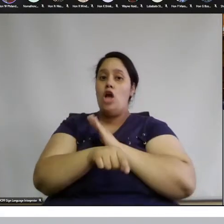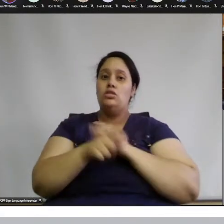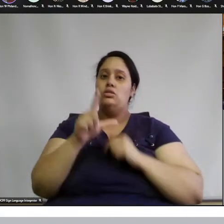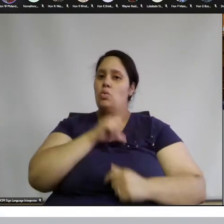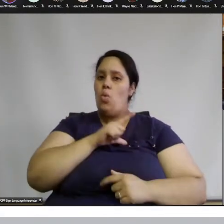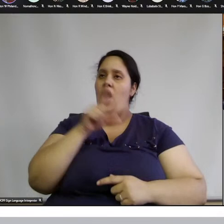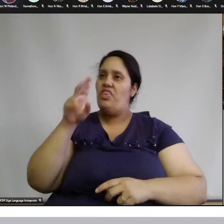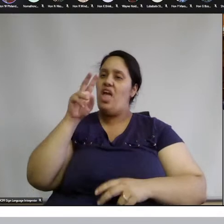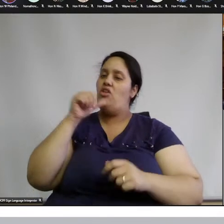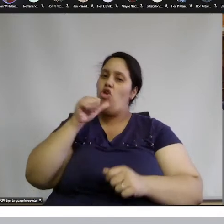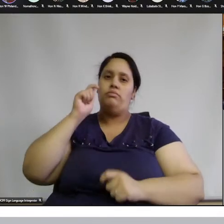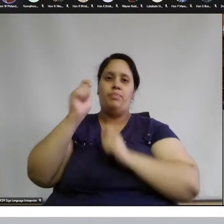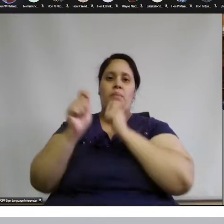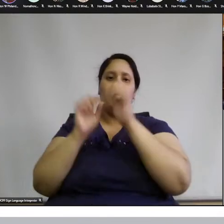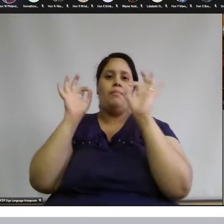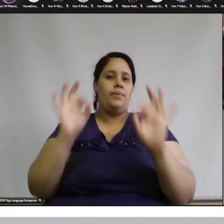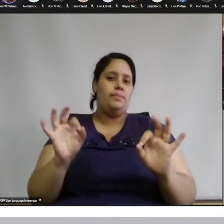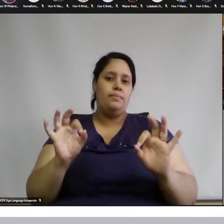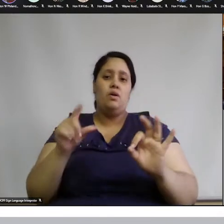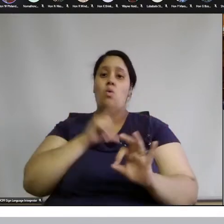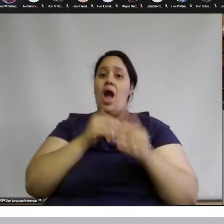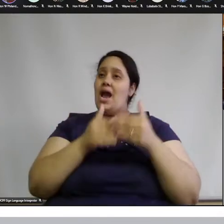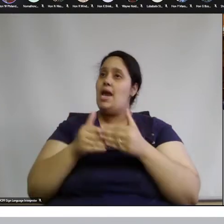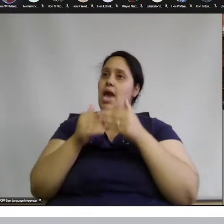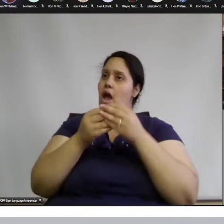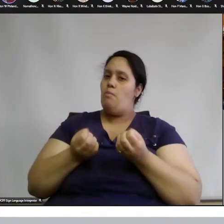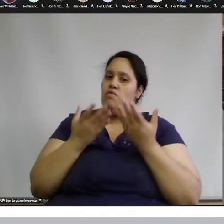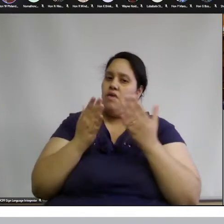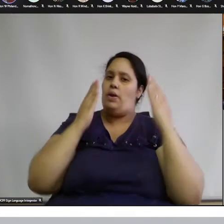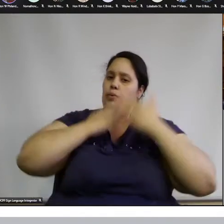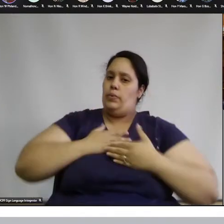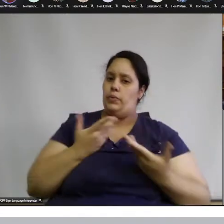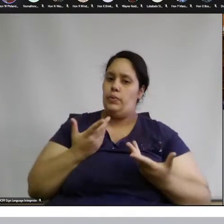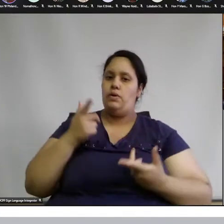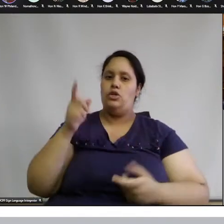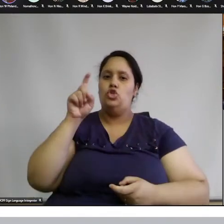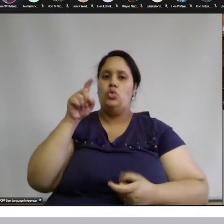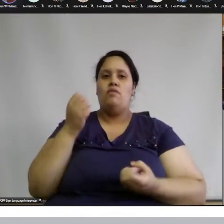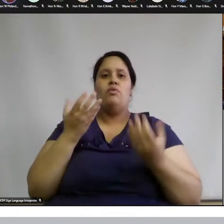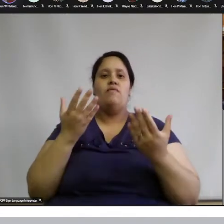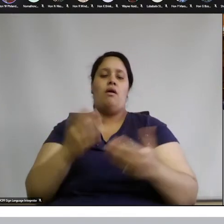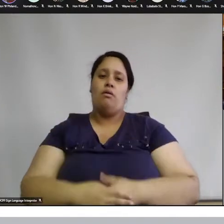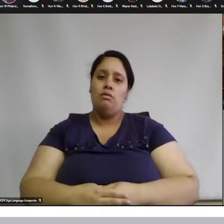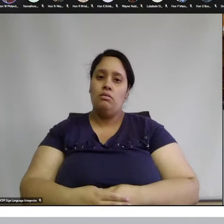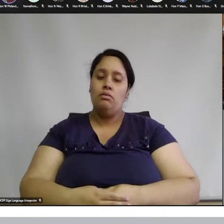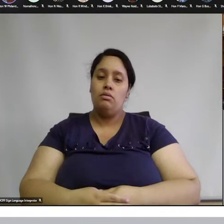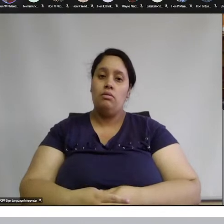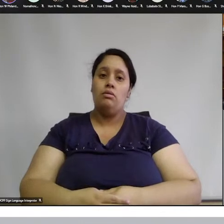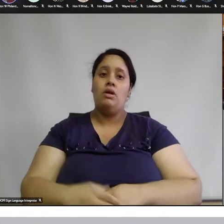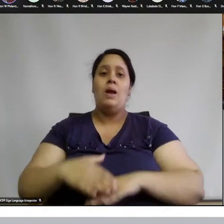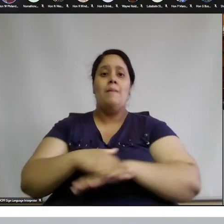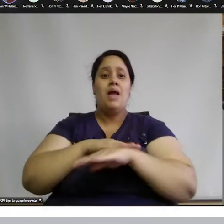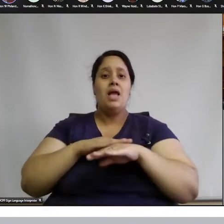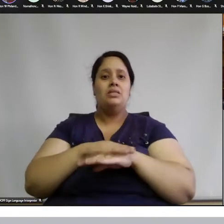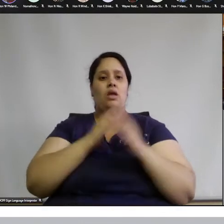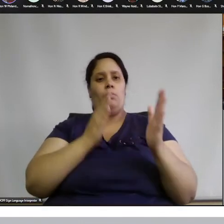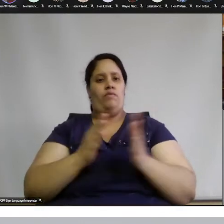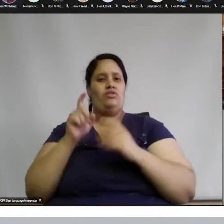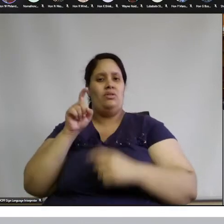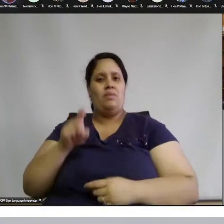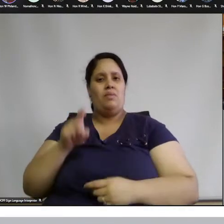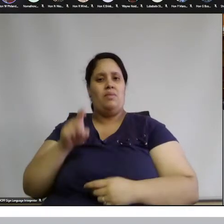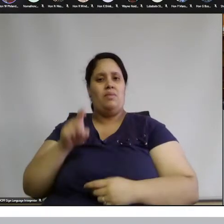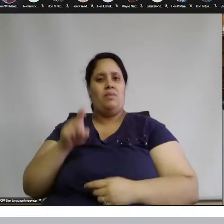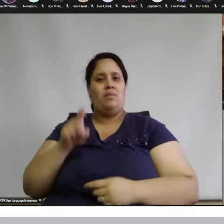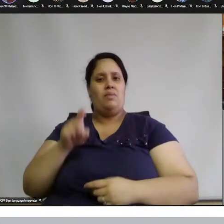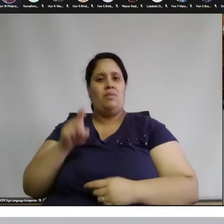payouts because care was not provided as expected from the system as a basic provision, and I want to call on